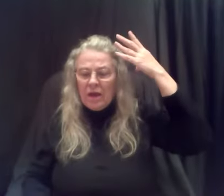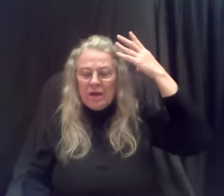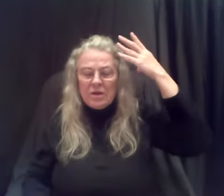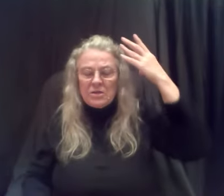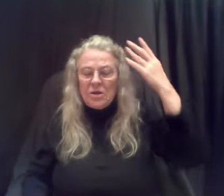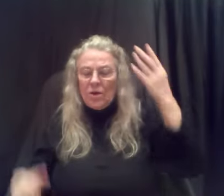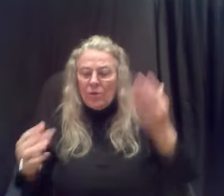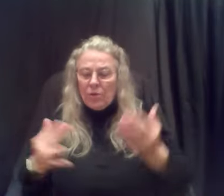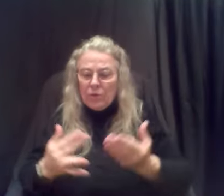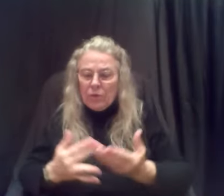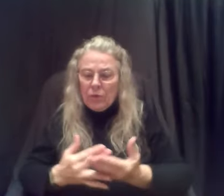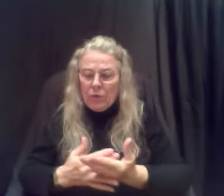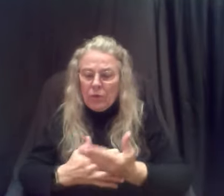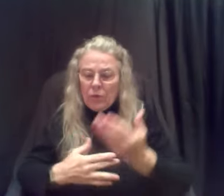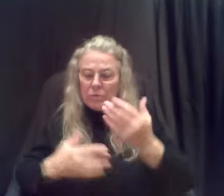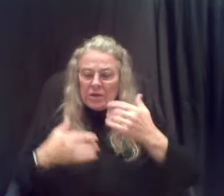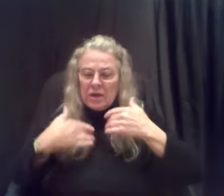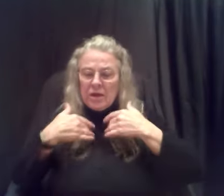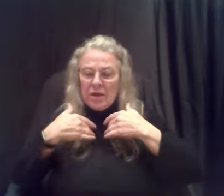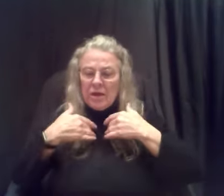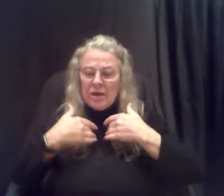grace. Through